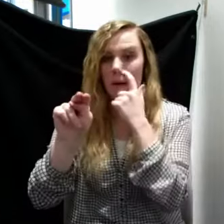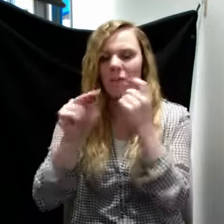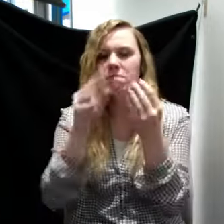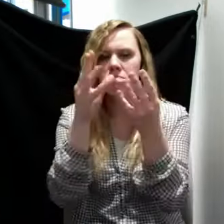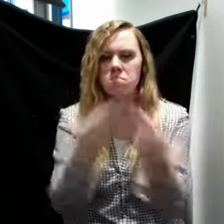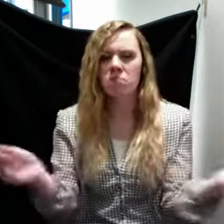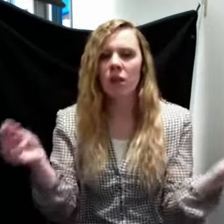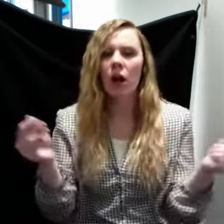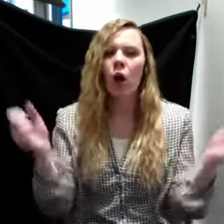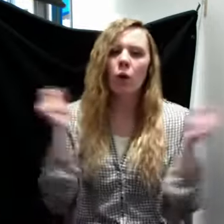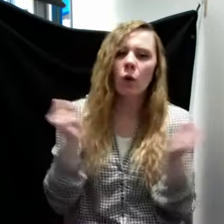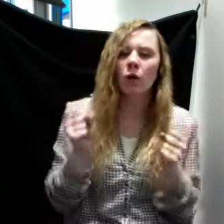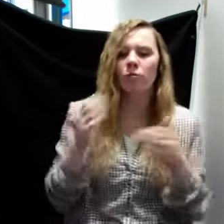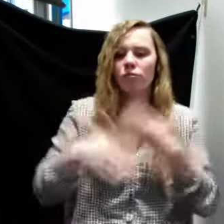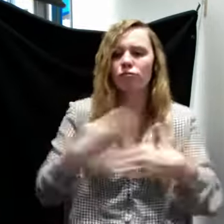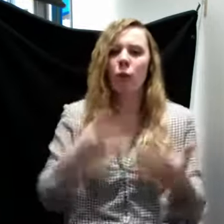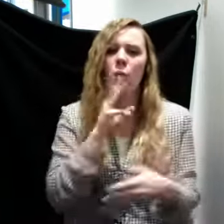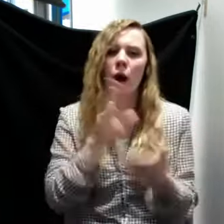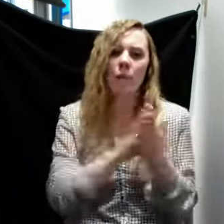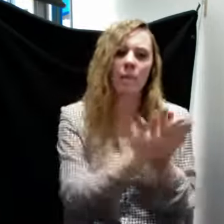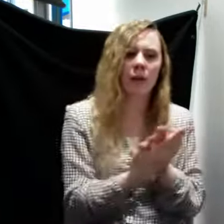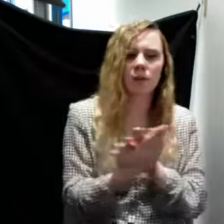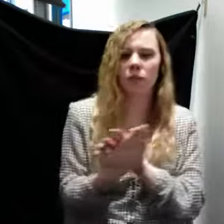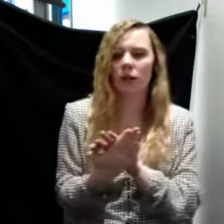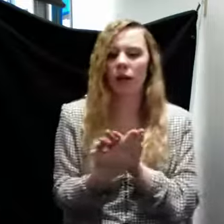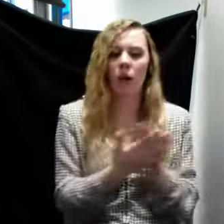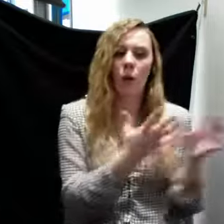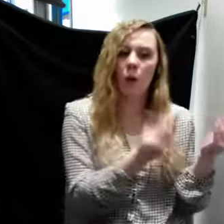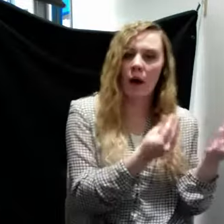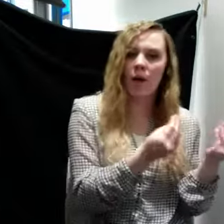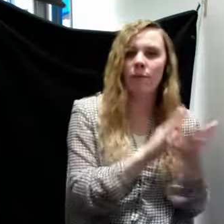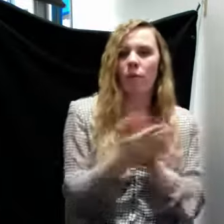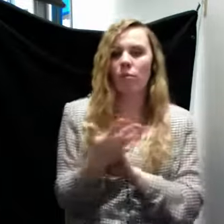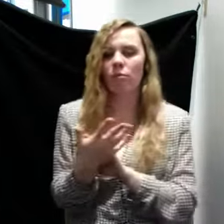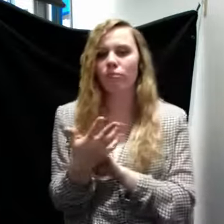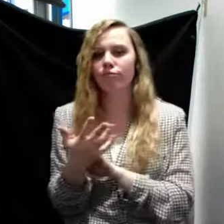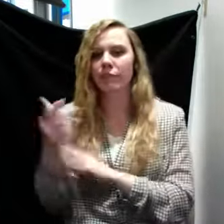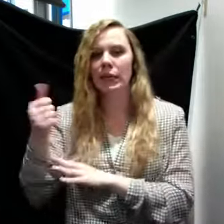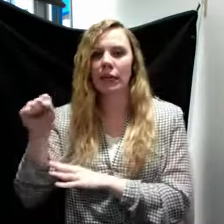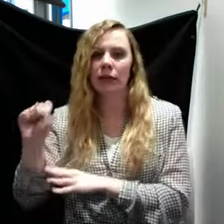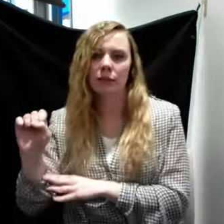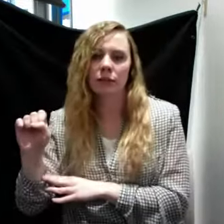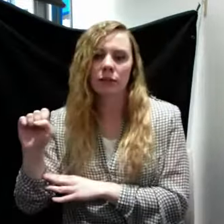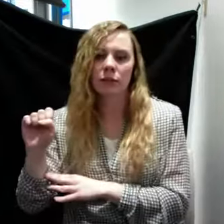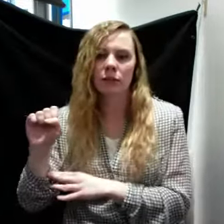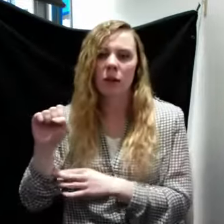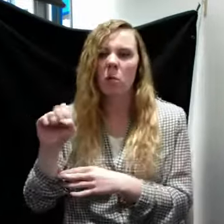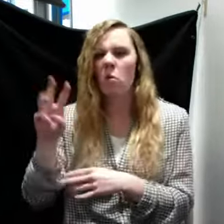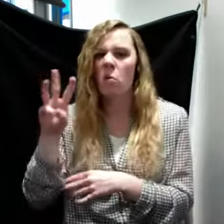Cooling process by which water is changed from the liquid form, which is water, to the gas form, which happens to be water vapor.